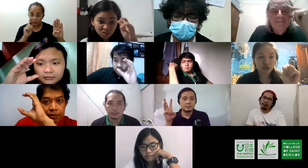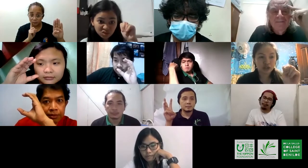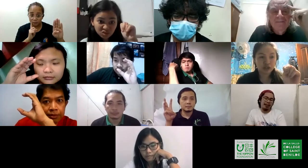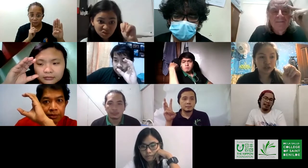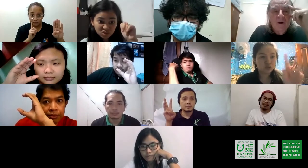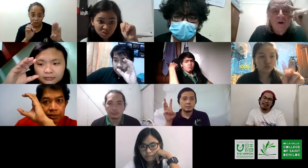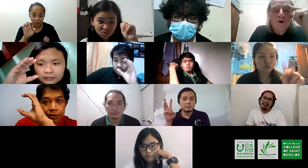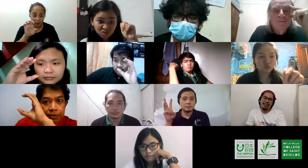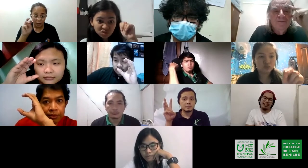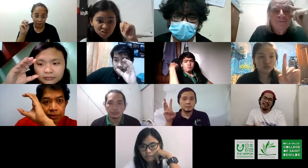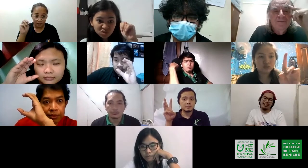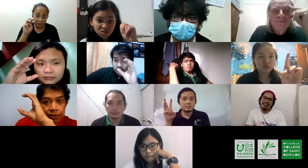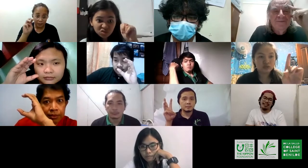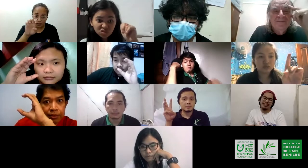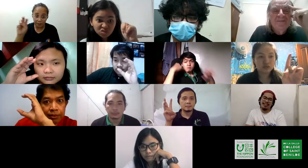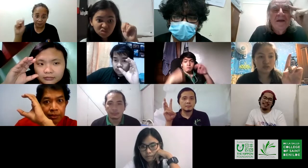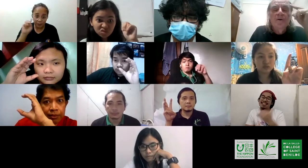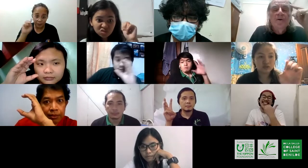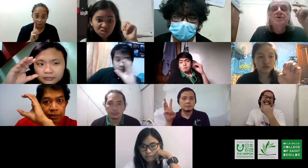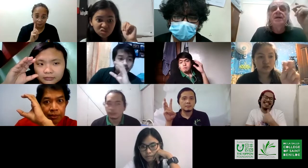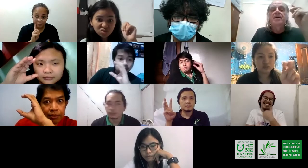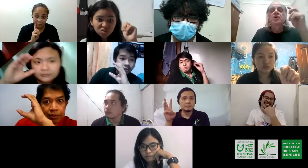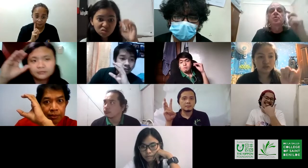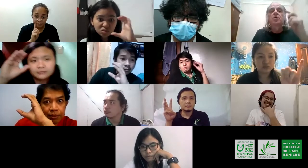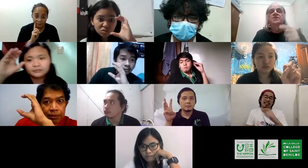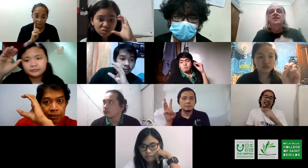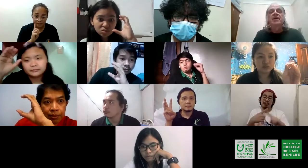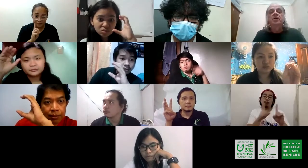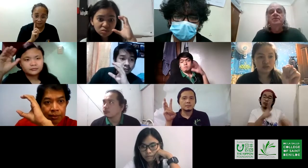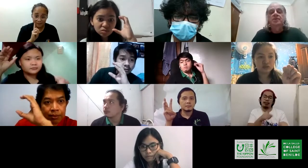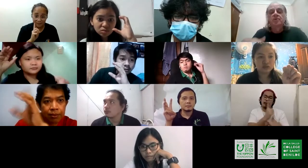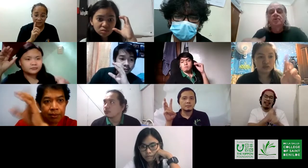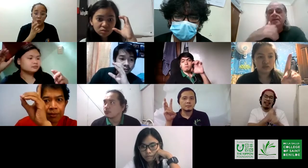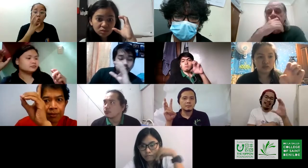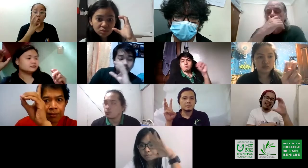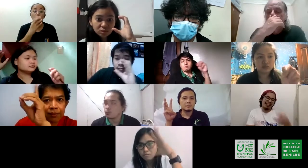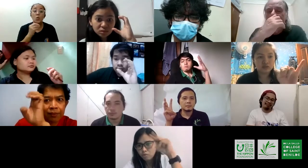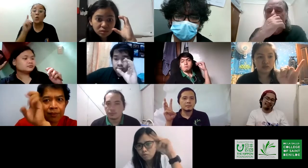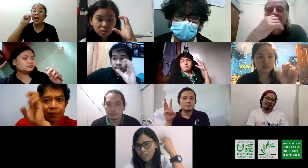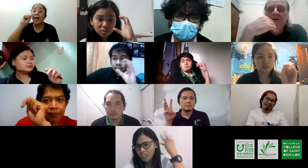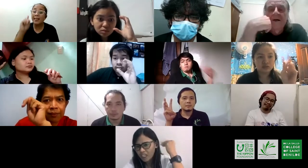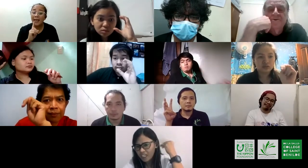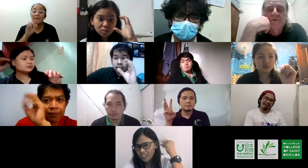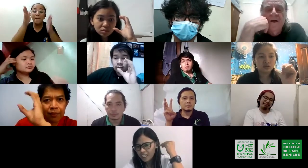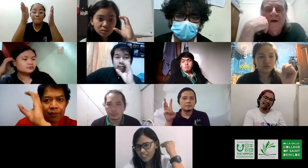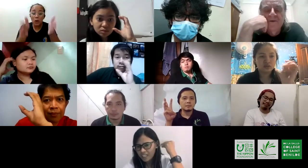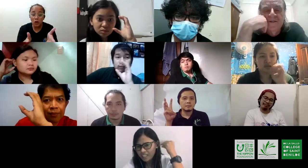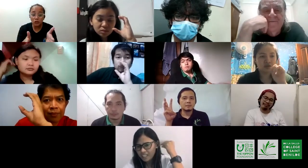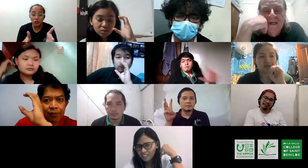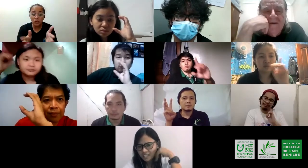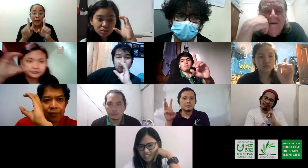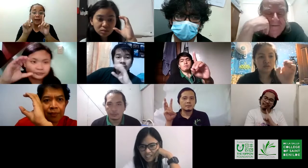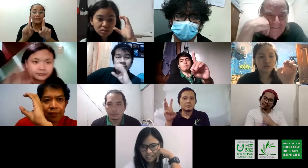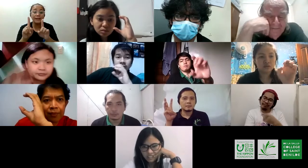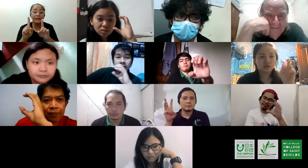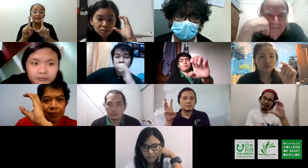What was the other answer? B or D? B Boy and or C. dog? B is in boy and C is in cat. Okay. That's what I saw. Was